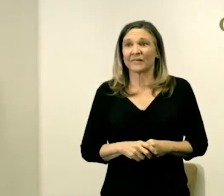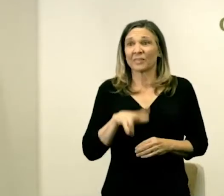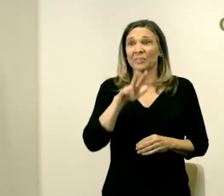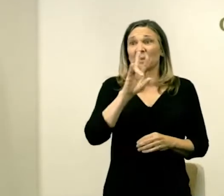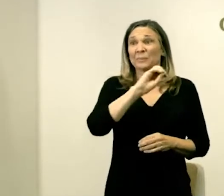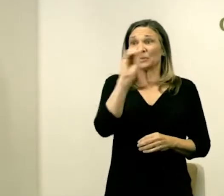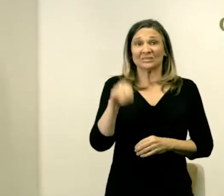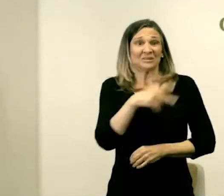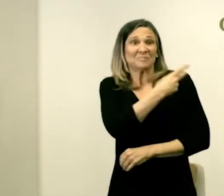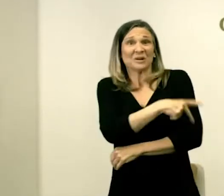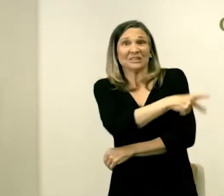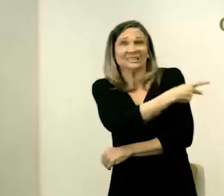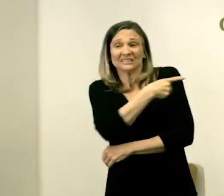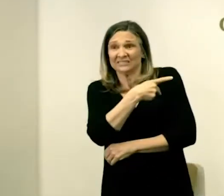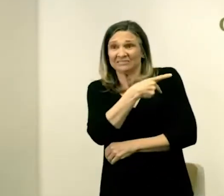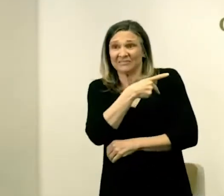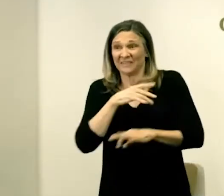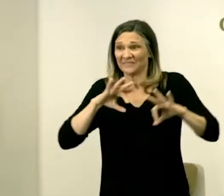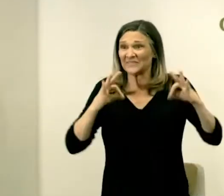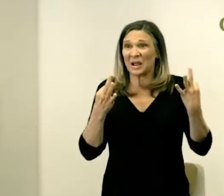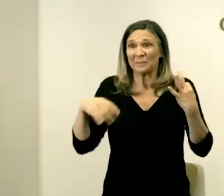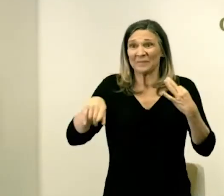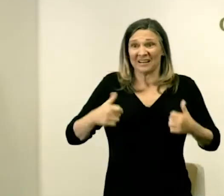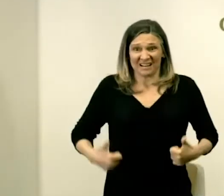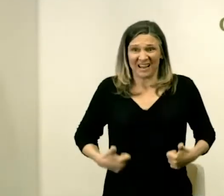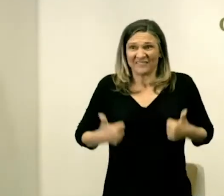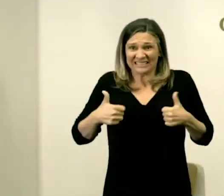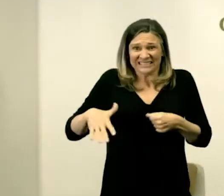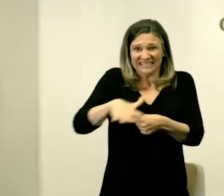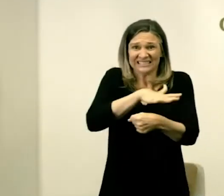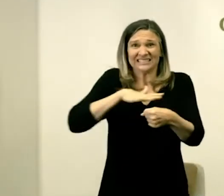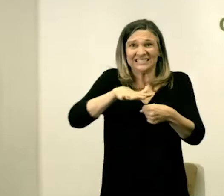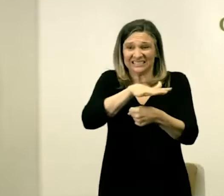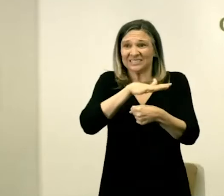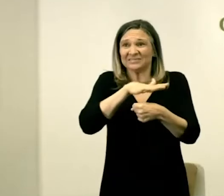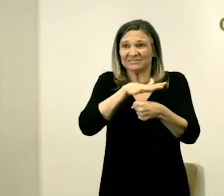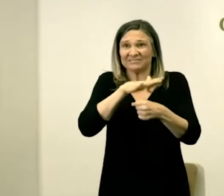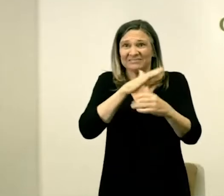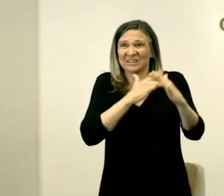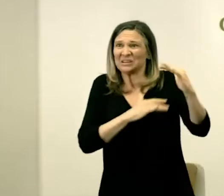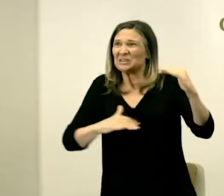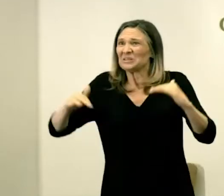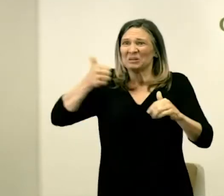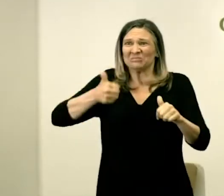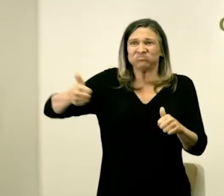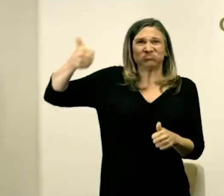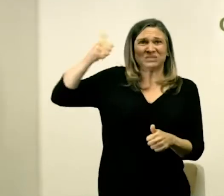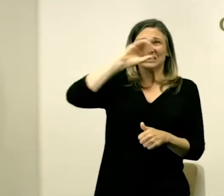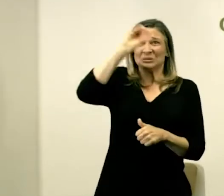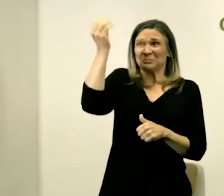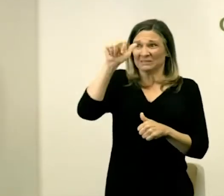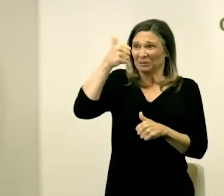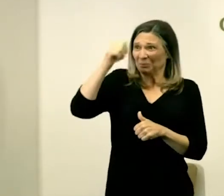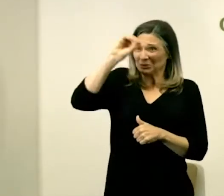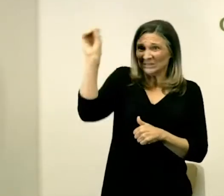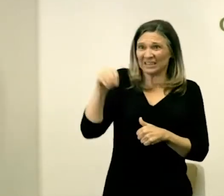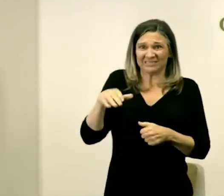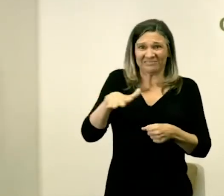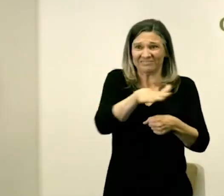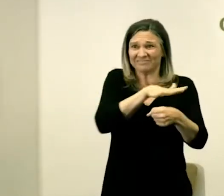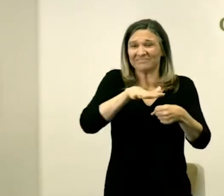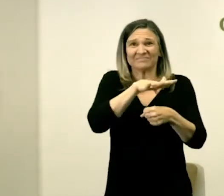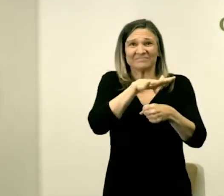their families live in areas that rank in the top 10% of areas with limited